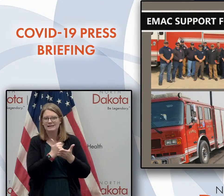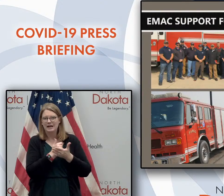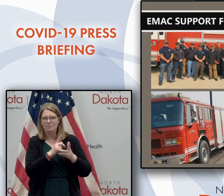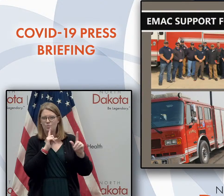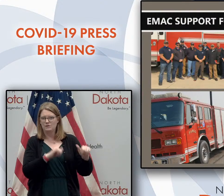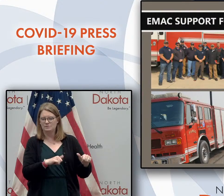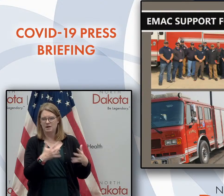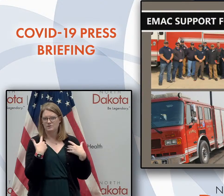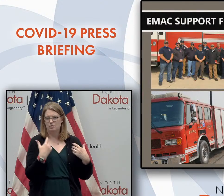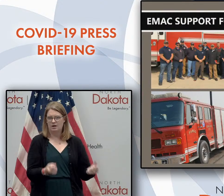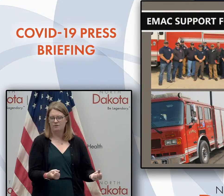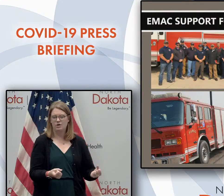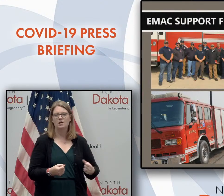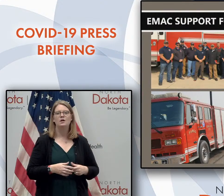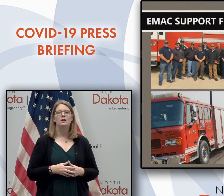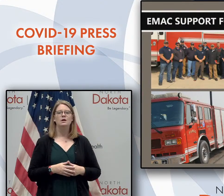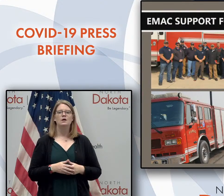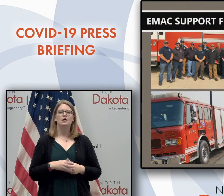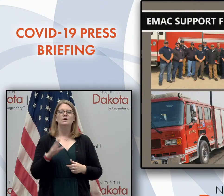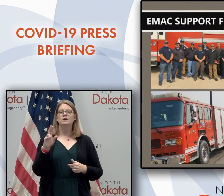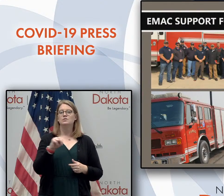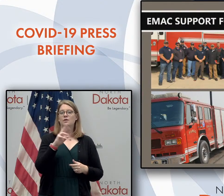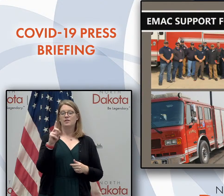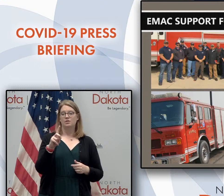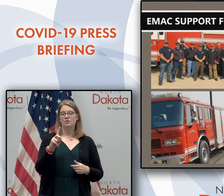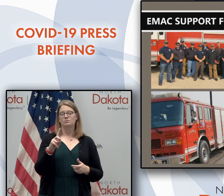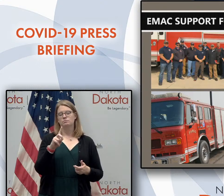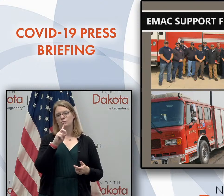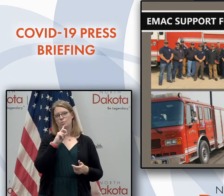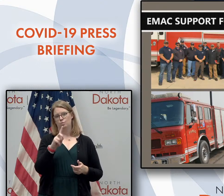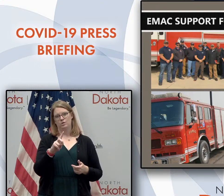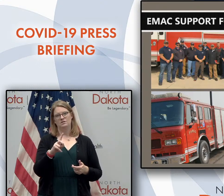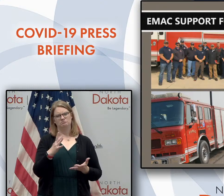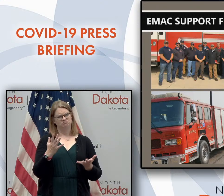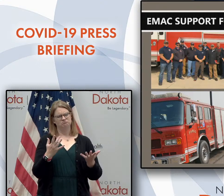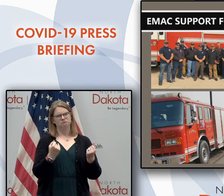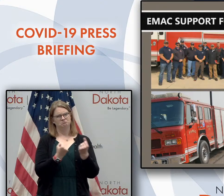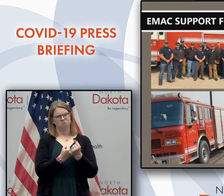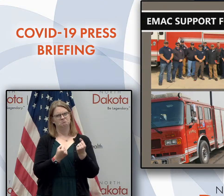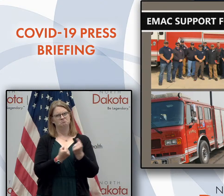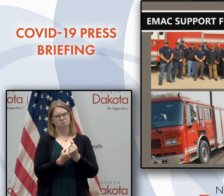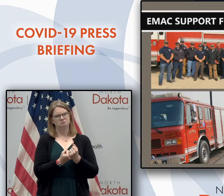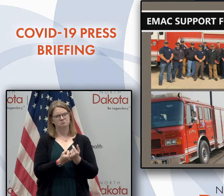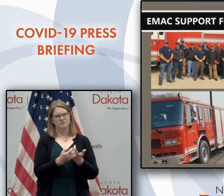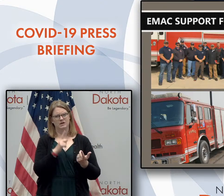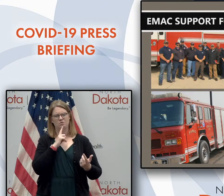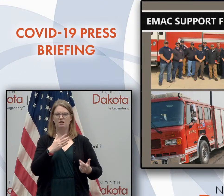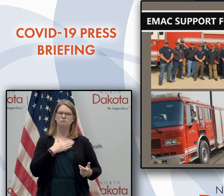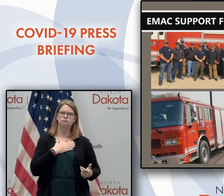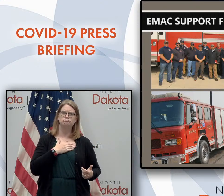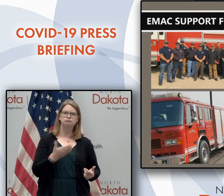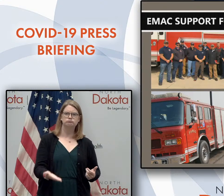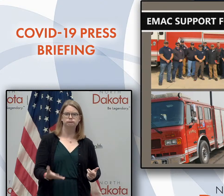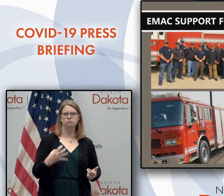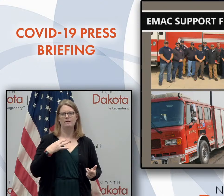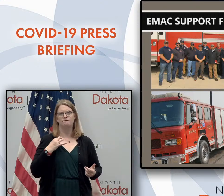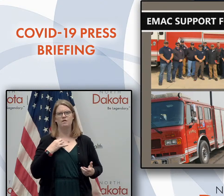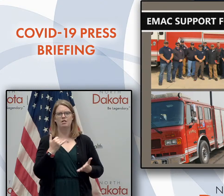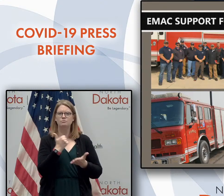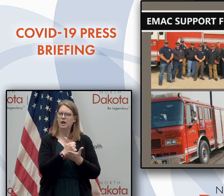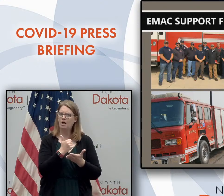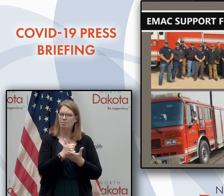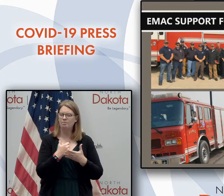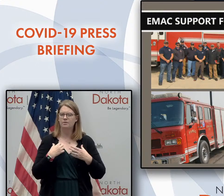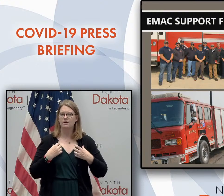in other states. And North Dakota's got a long history of being someone who stands up and helps when other parts of the nation